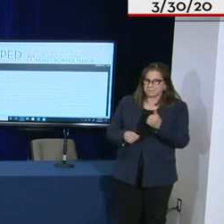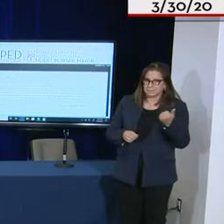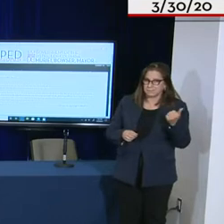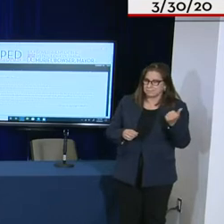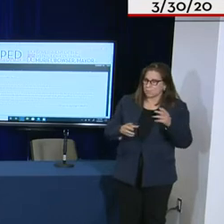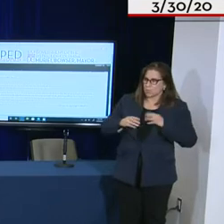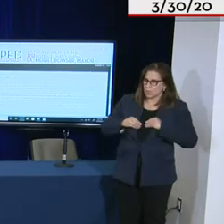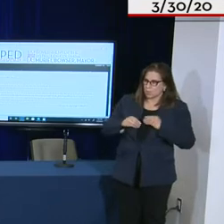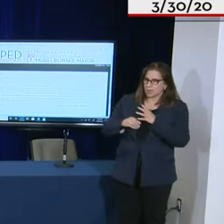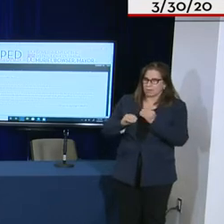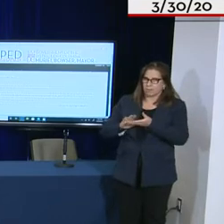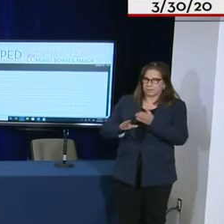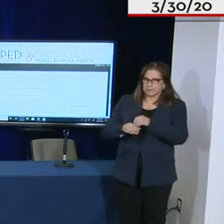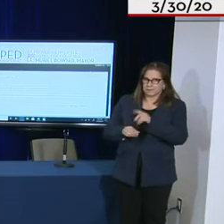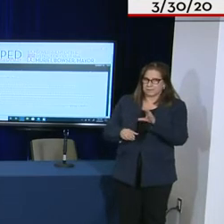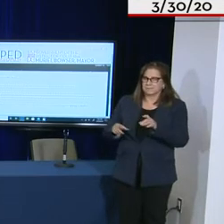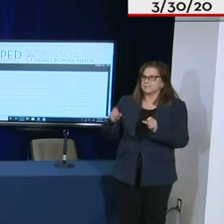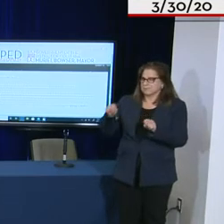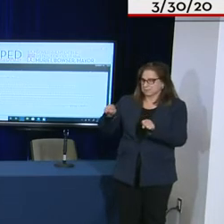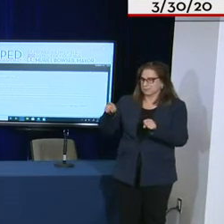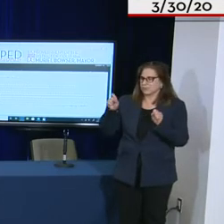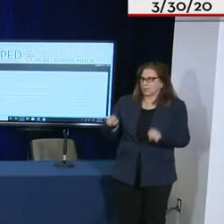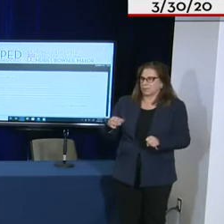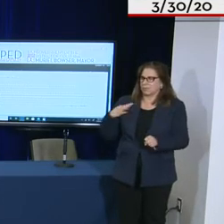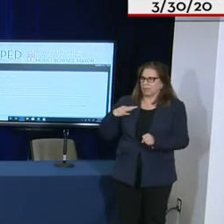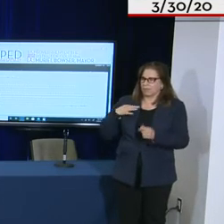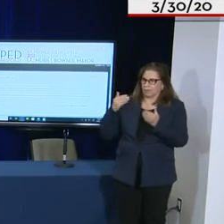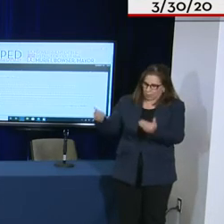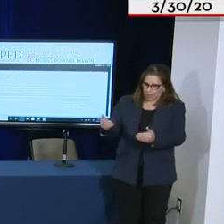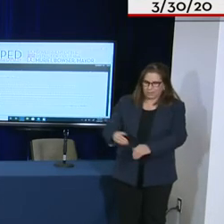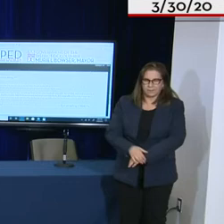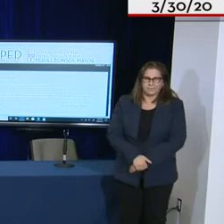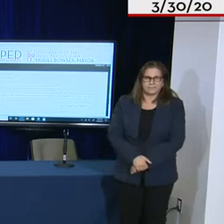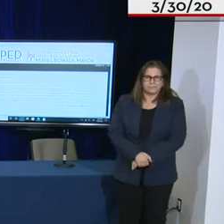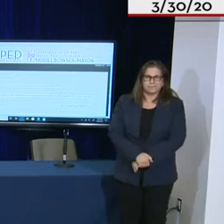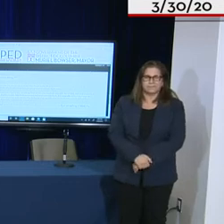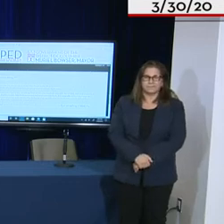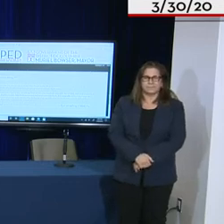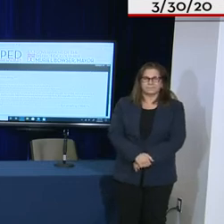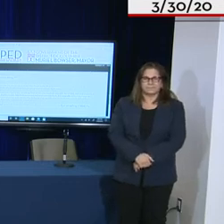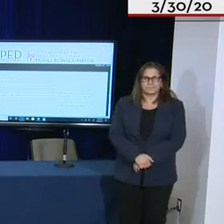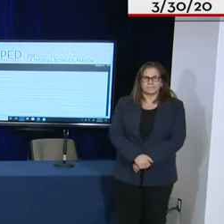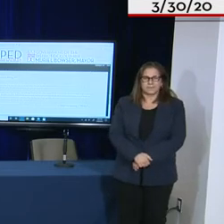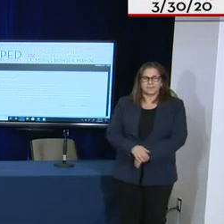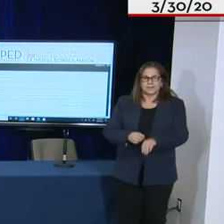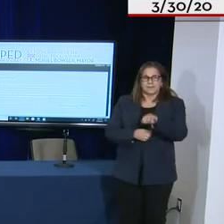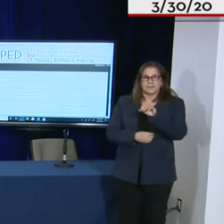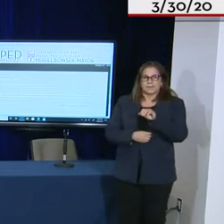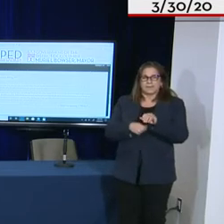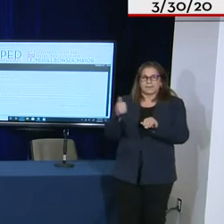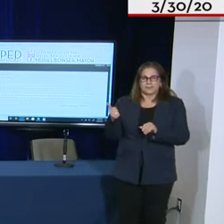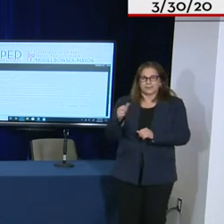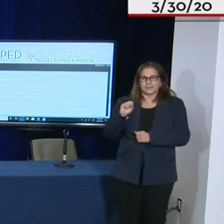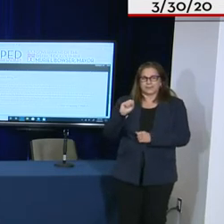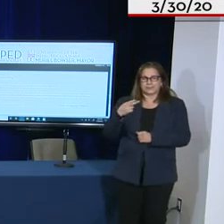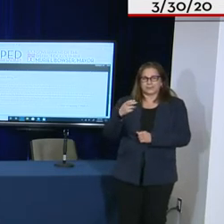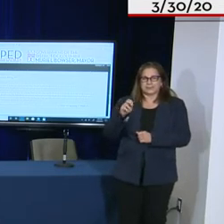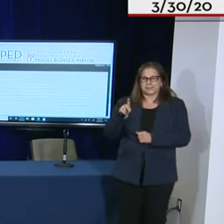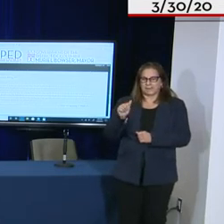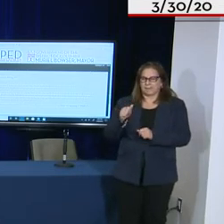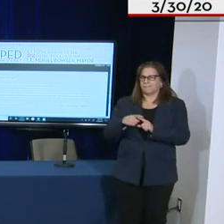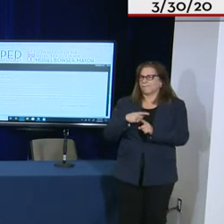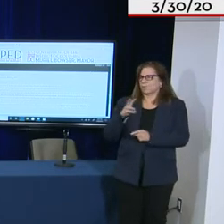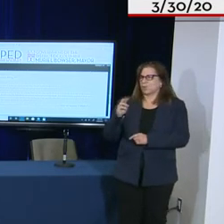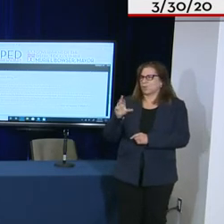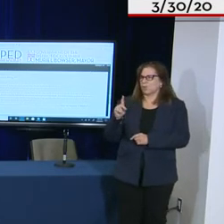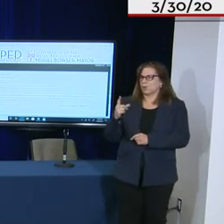All right. Our next question is from Chica Reed in Ward 1. Chica, you are now live. Hi, Ms.